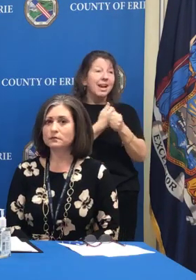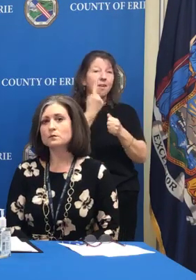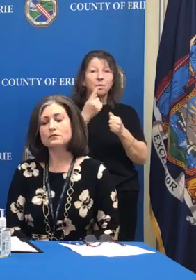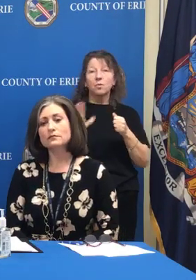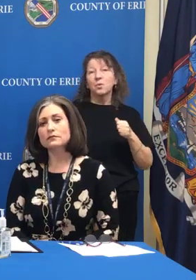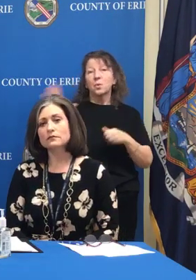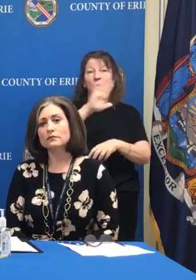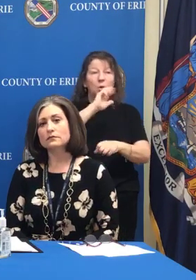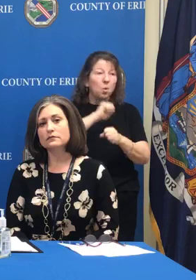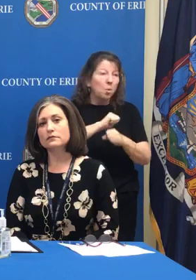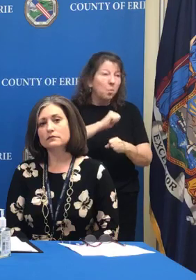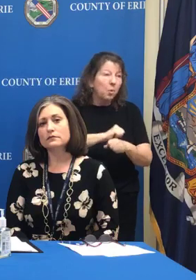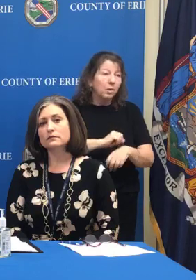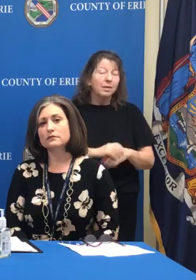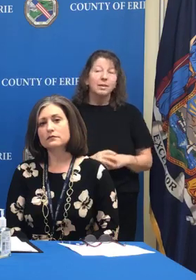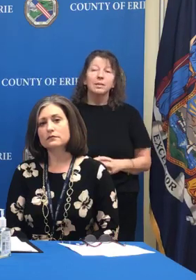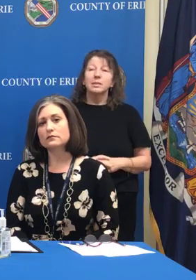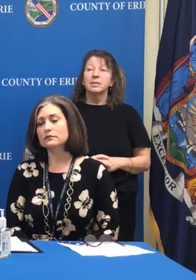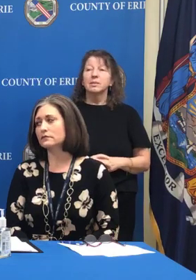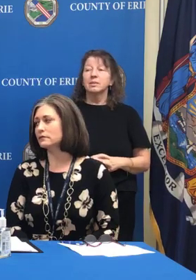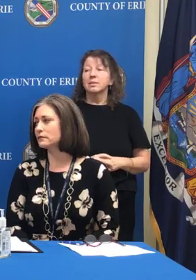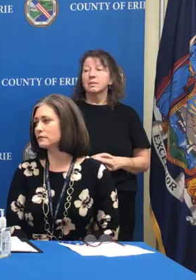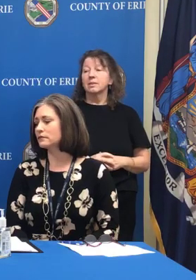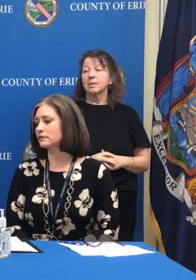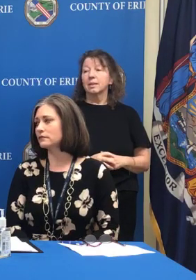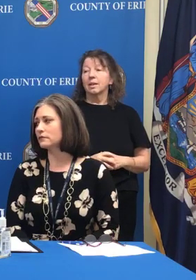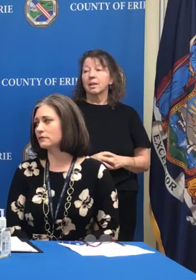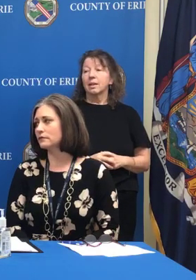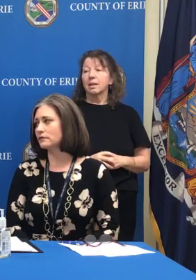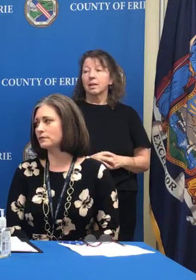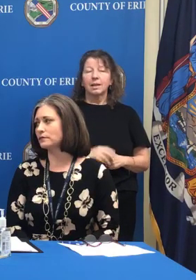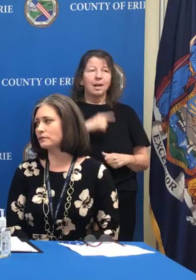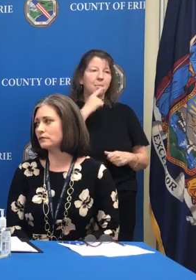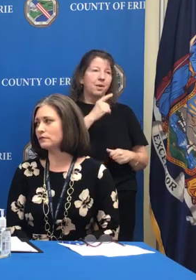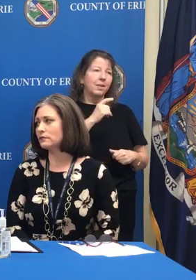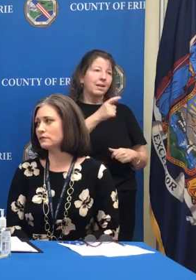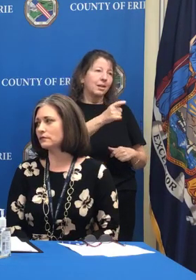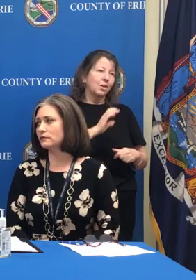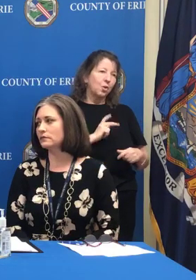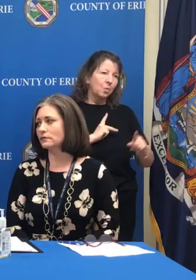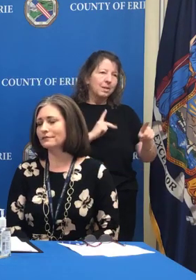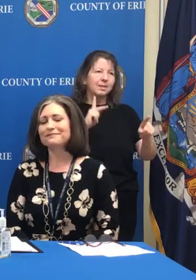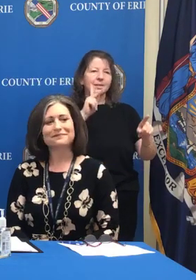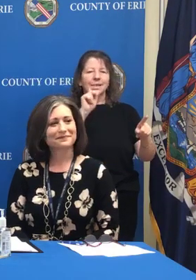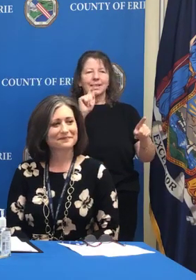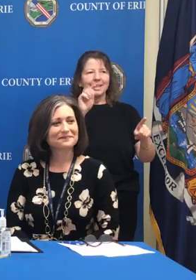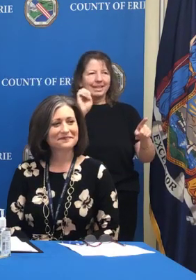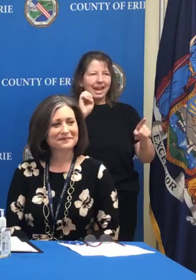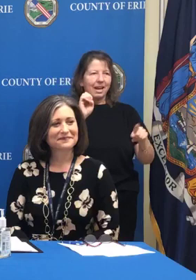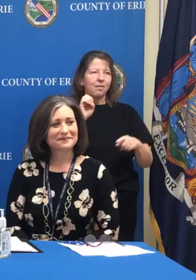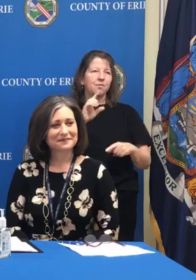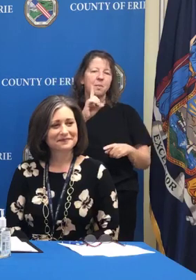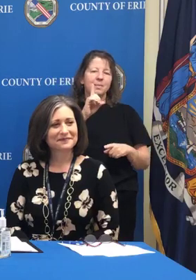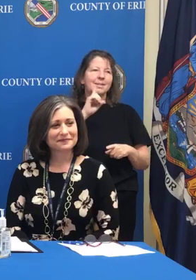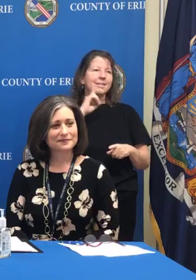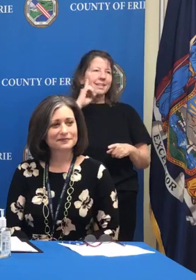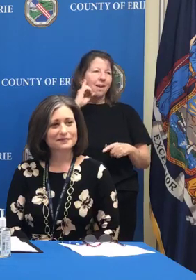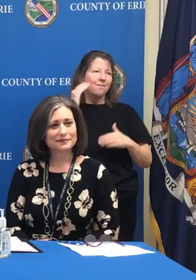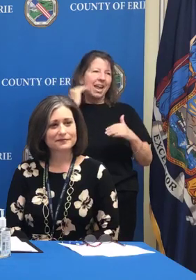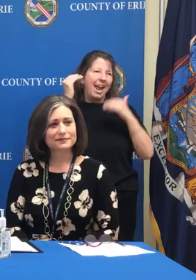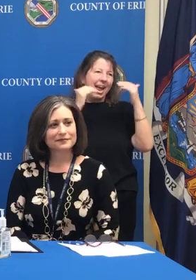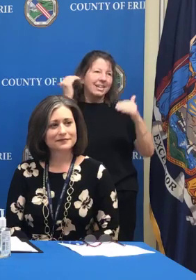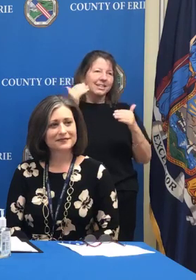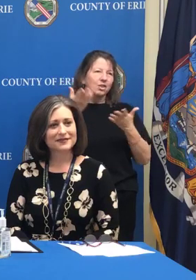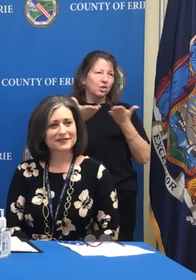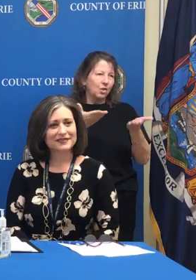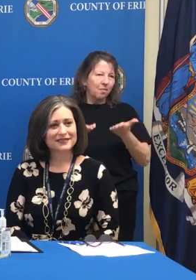great work. And I do want to thank Chris and Kate from Deaf Access Services for assisting us today